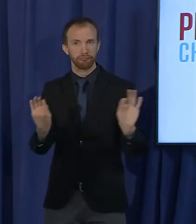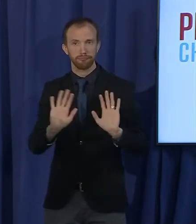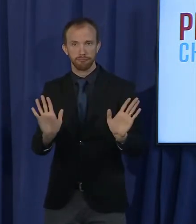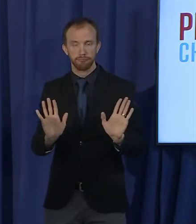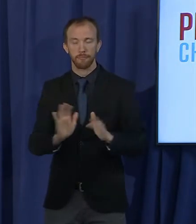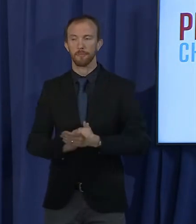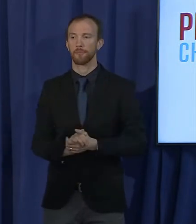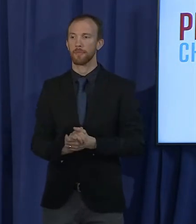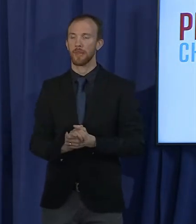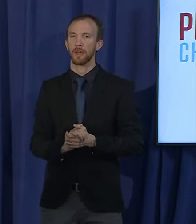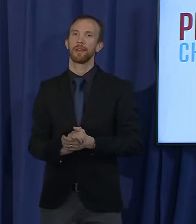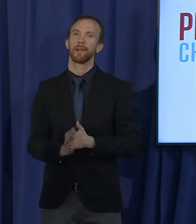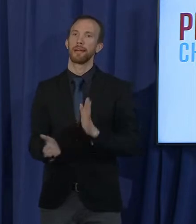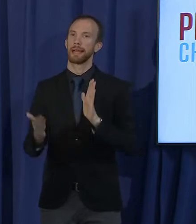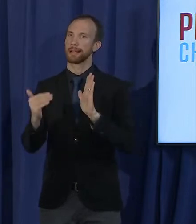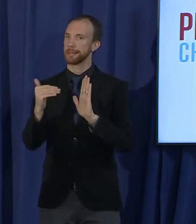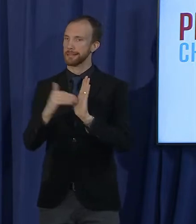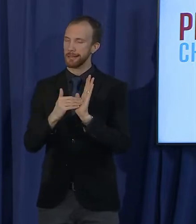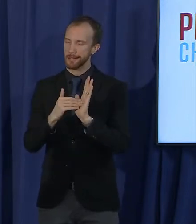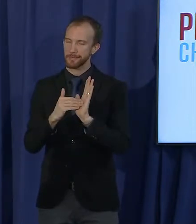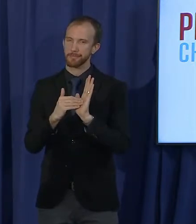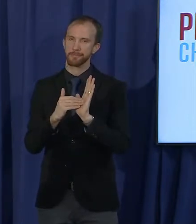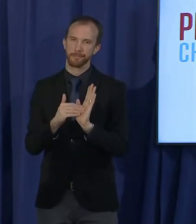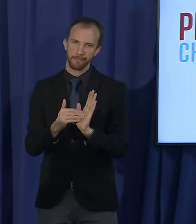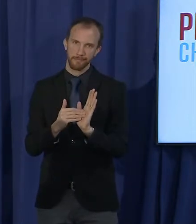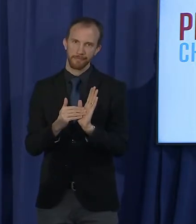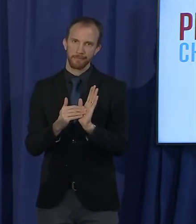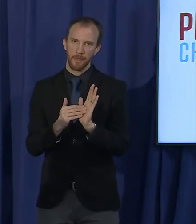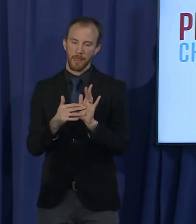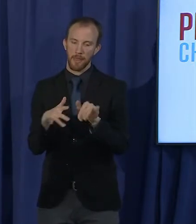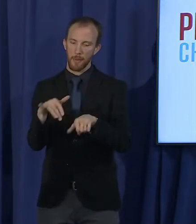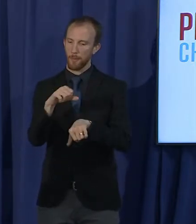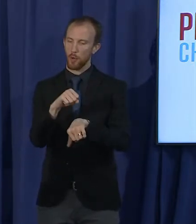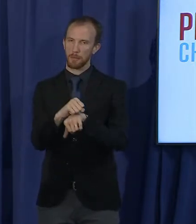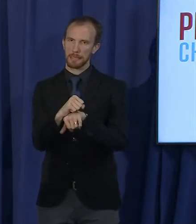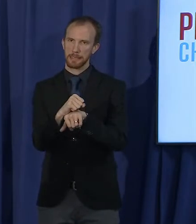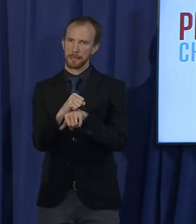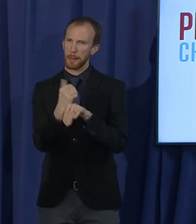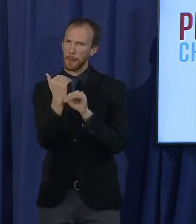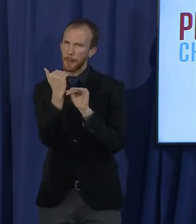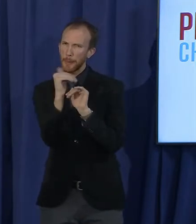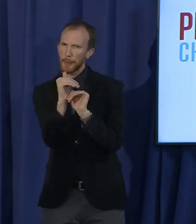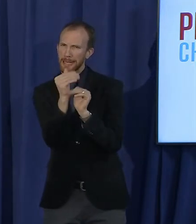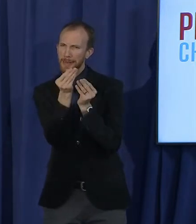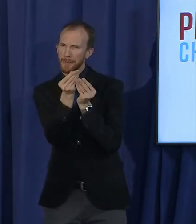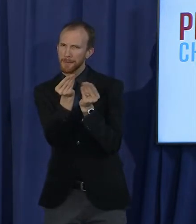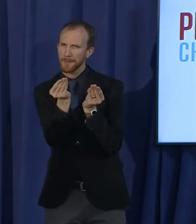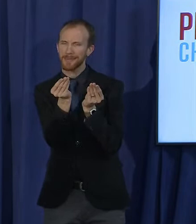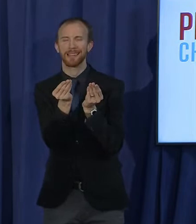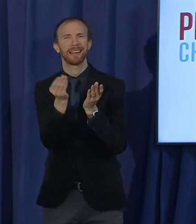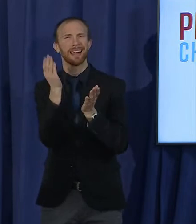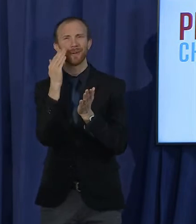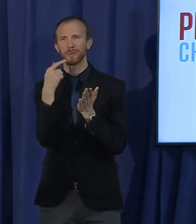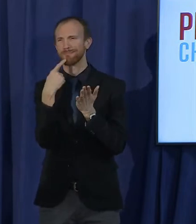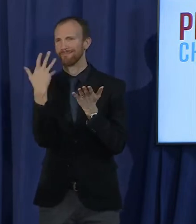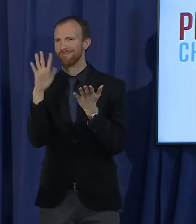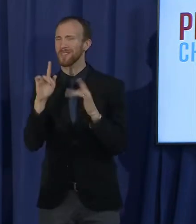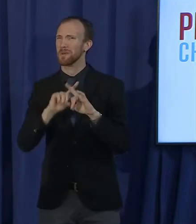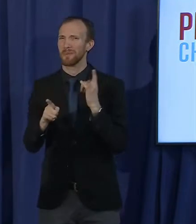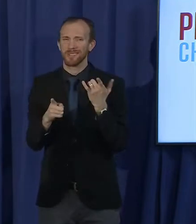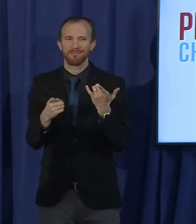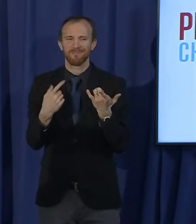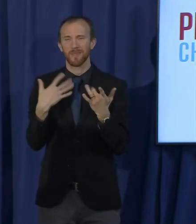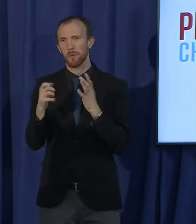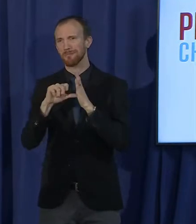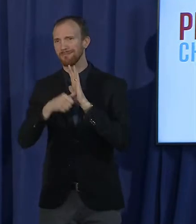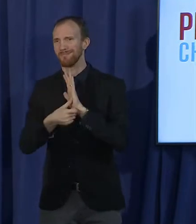again, appointments are very limited. I know I've said it, but I can't say it enough. One reason we did not launch